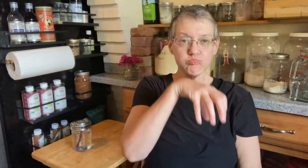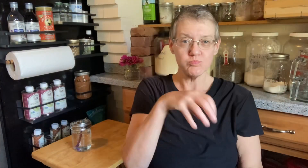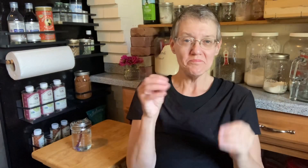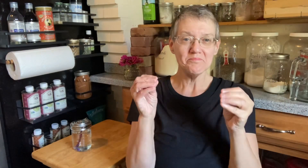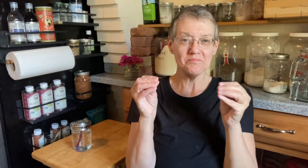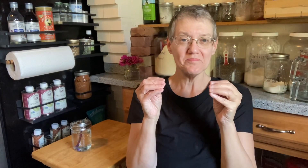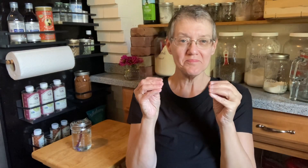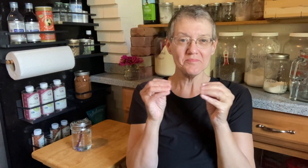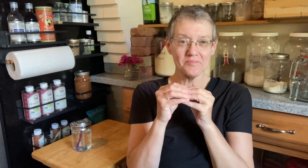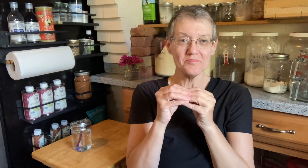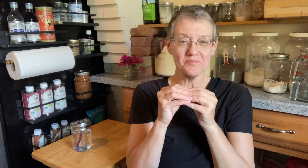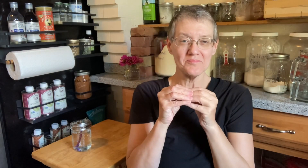Cut out the rest of the cookies.